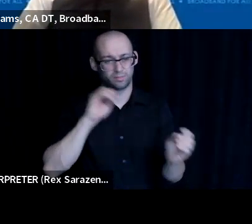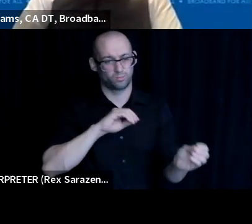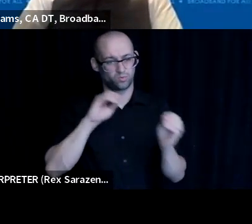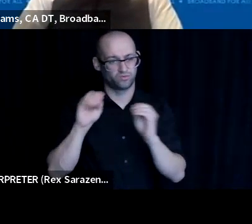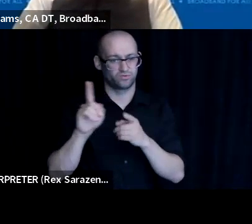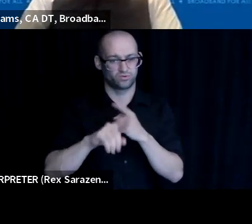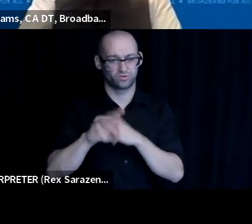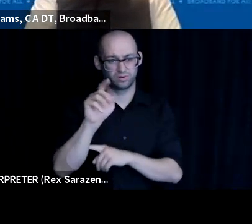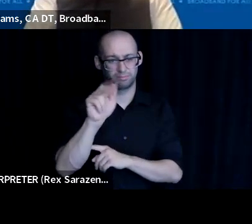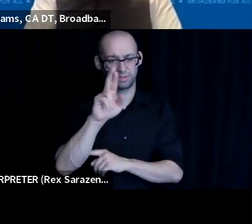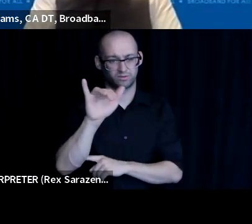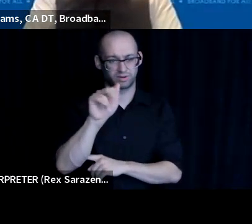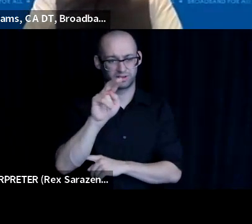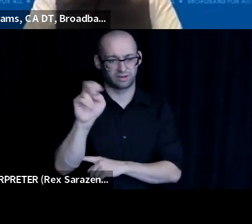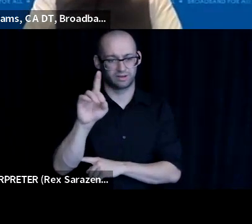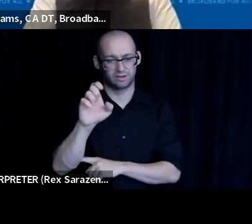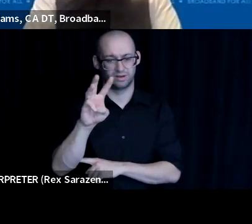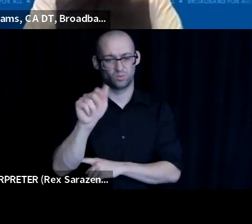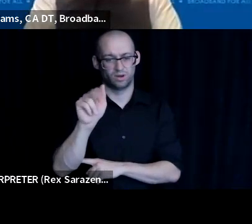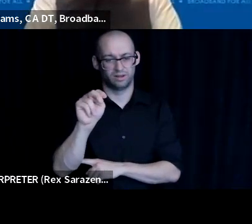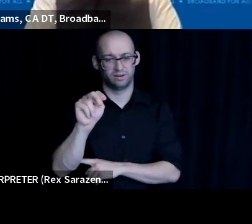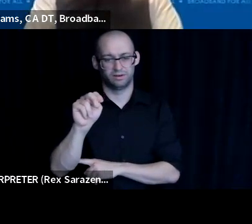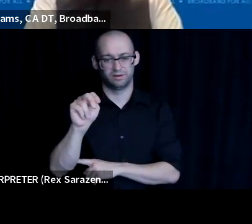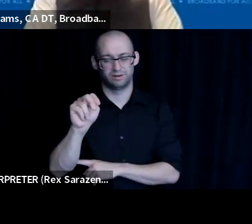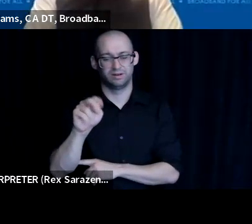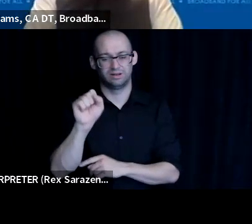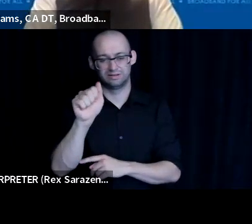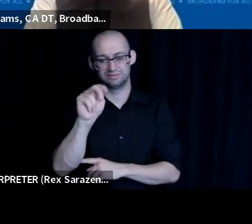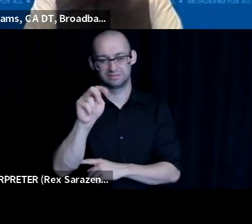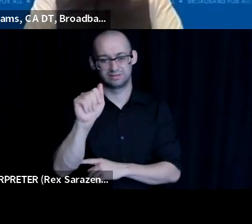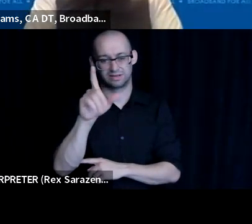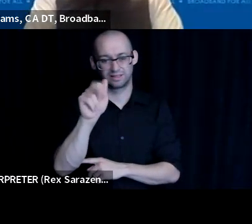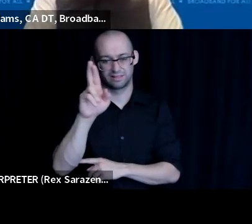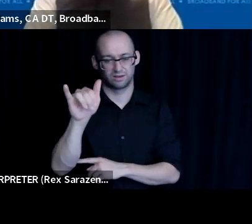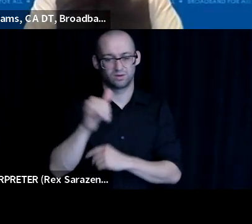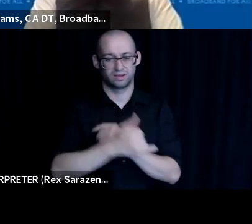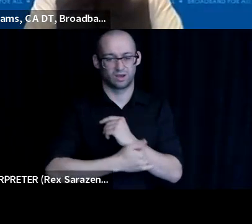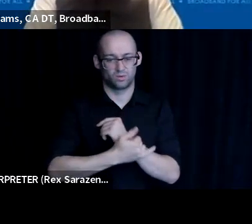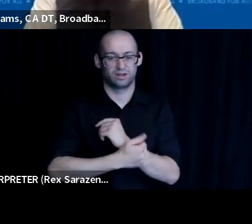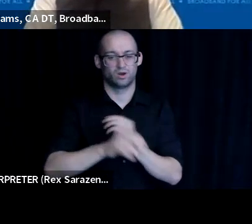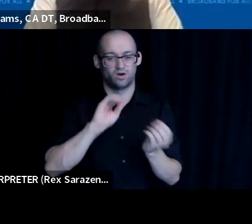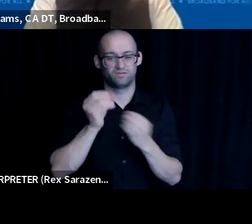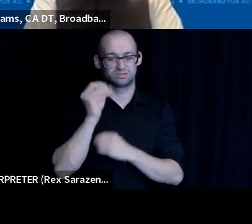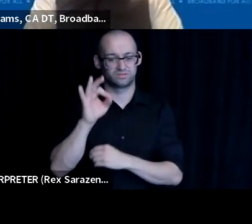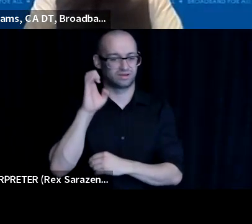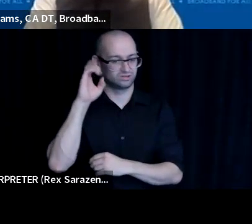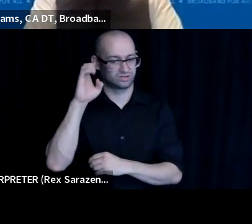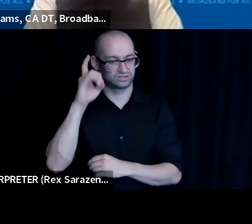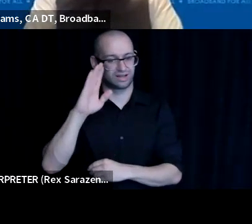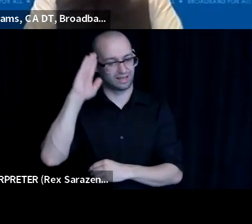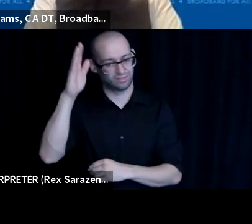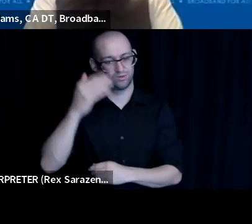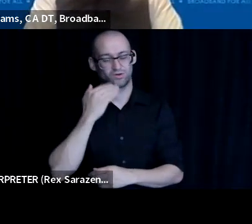to Marianne Dewan for Santa Clara County Office of Education. Hi, good